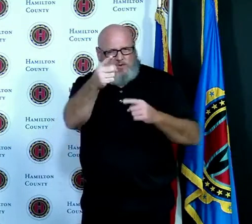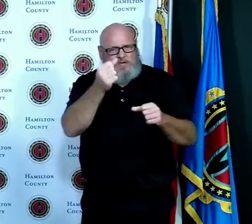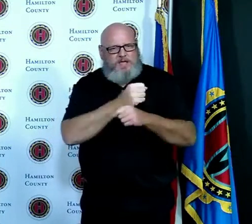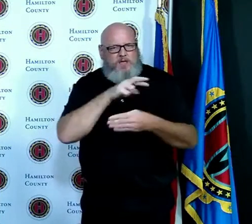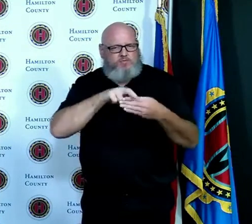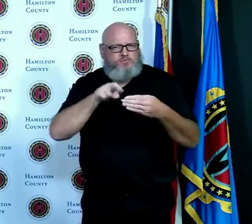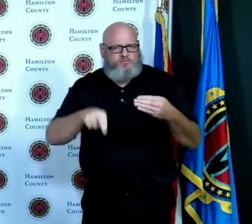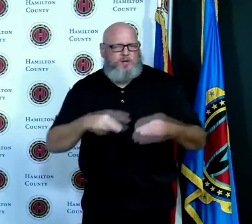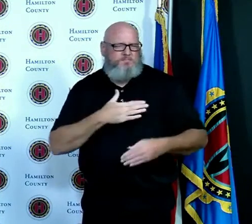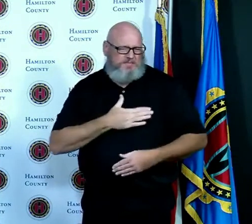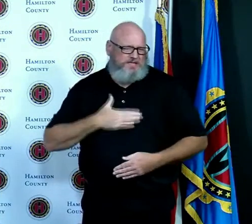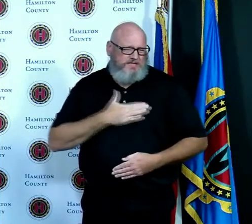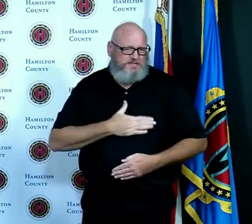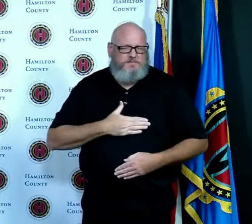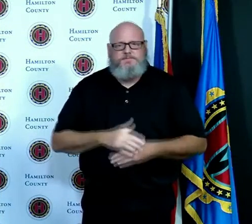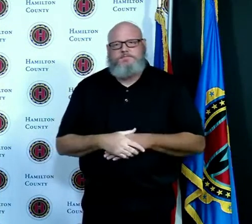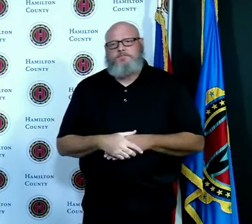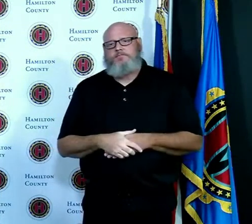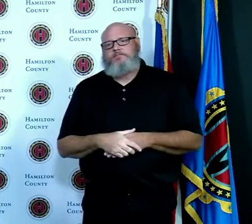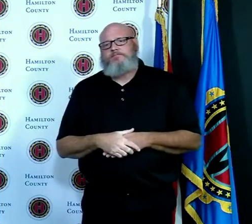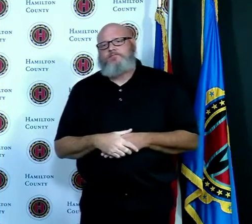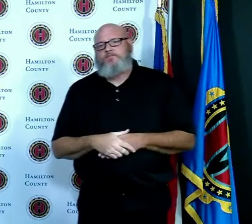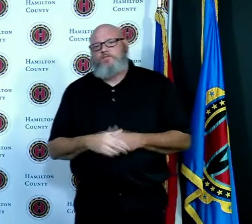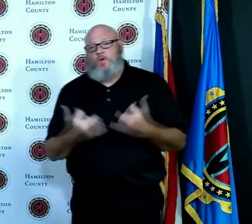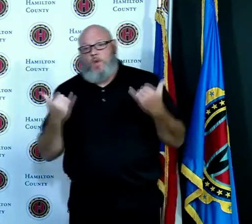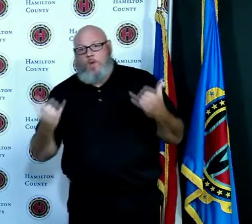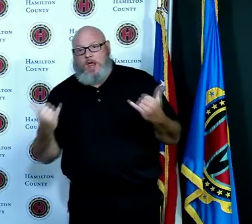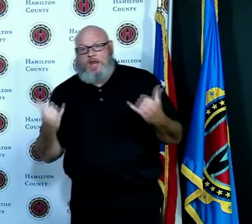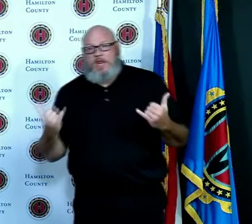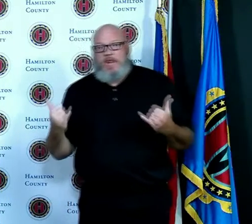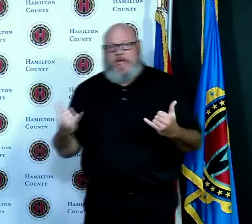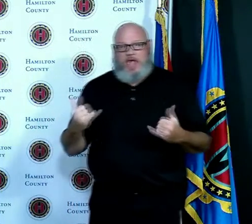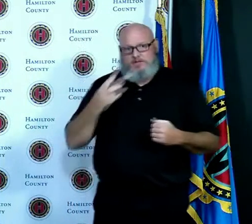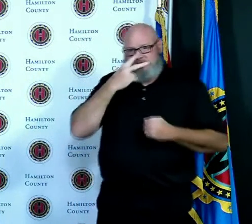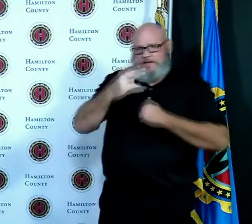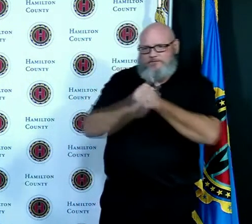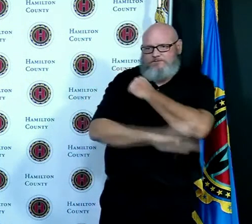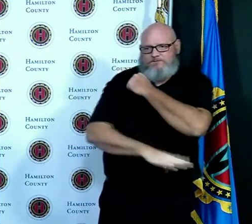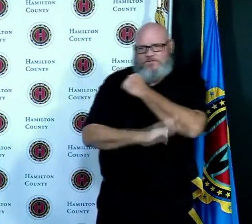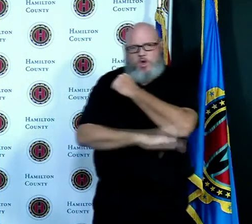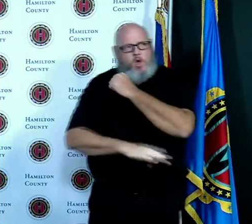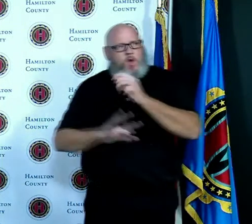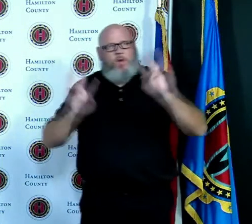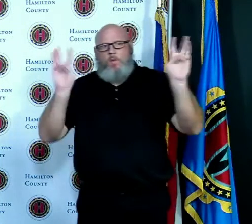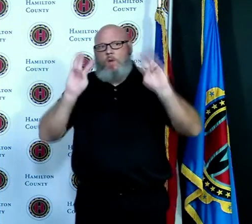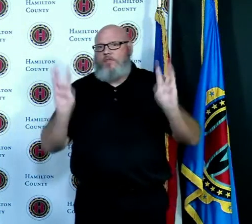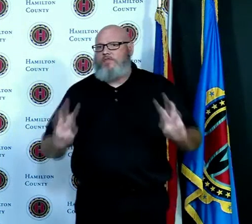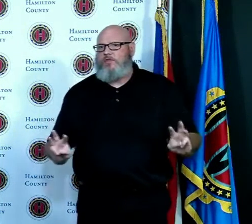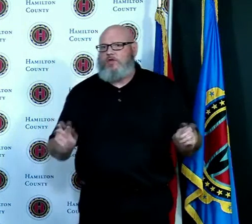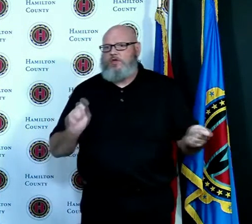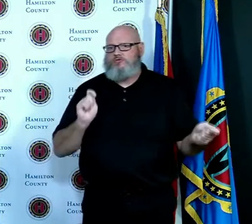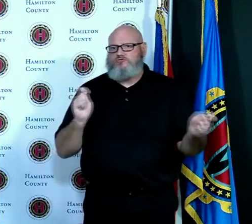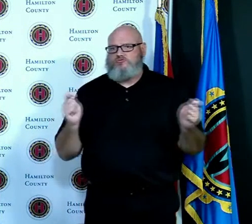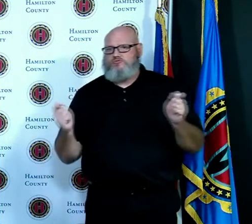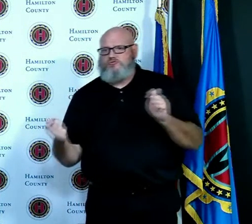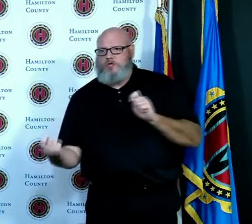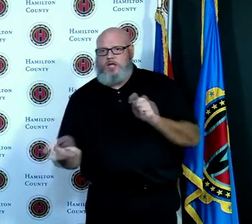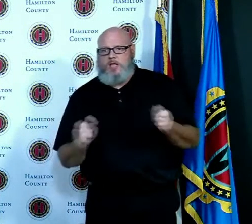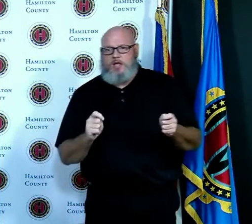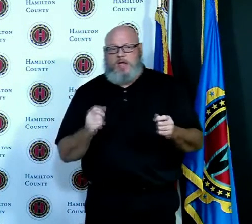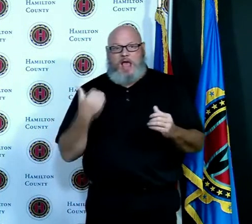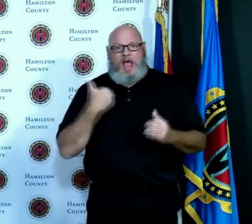an explosion of activity right now. Our cases just continue to go higher and higher, and so it's really time to